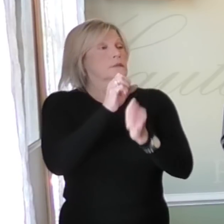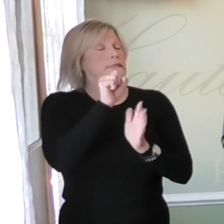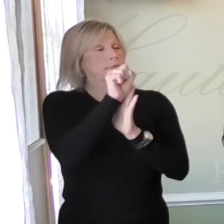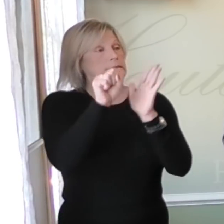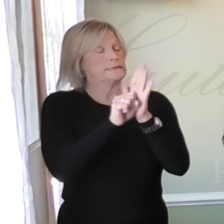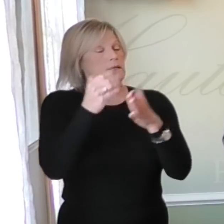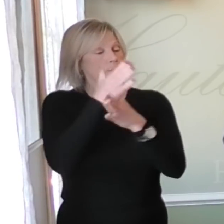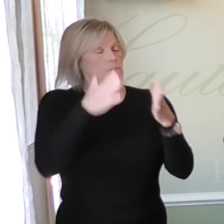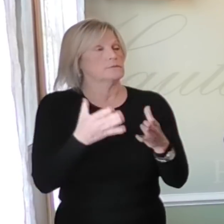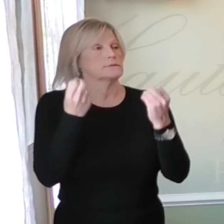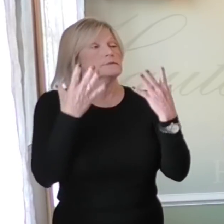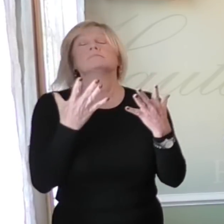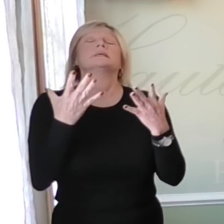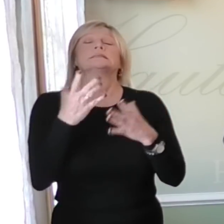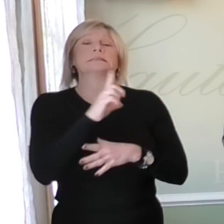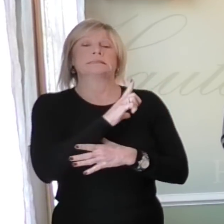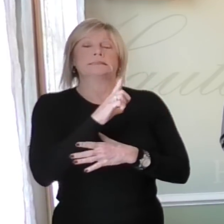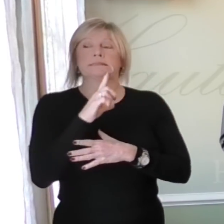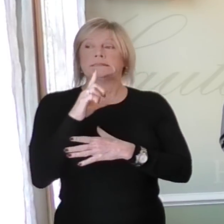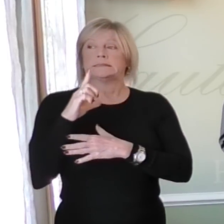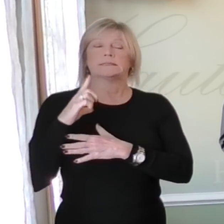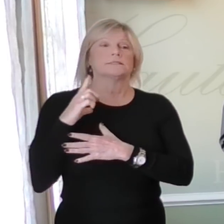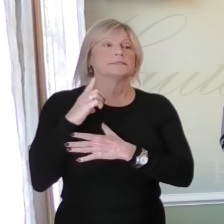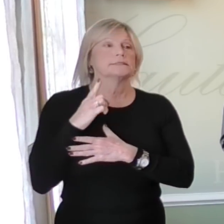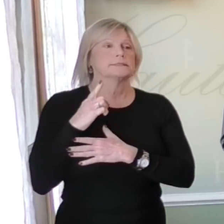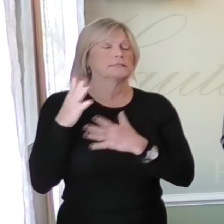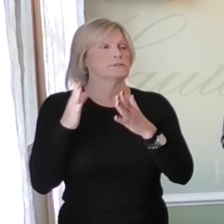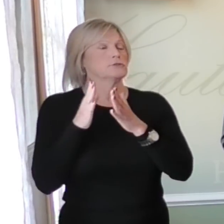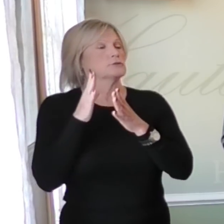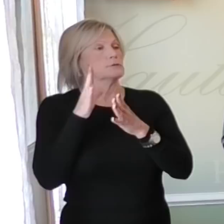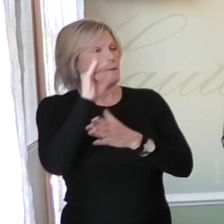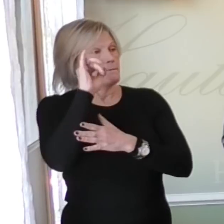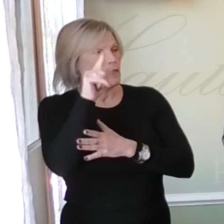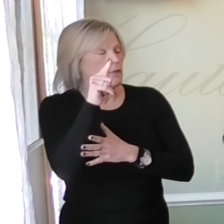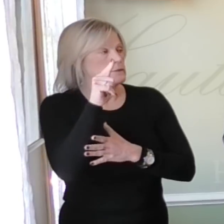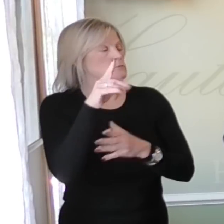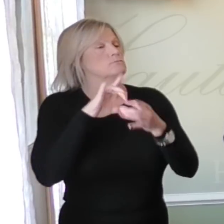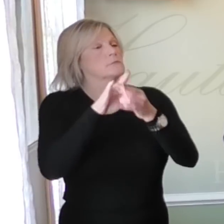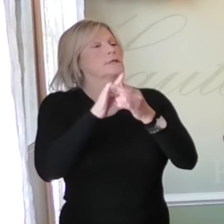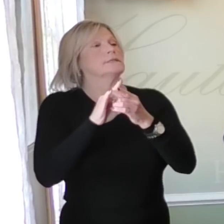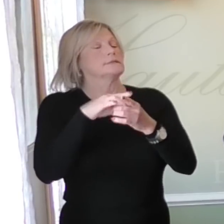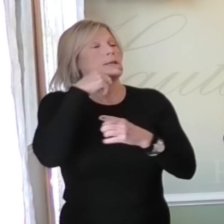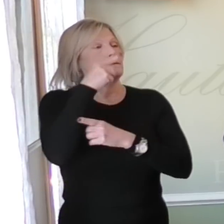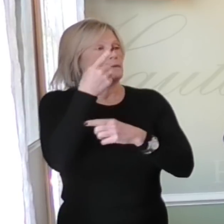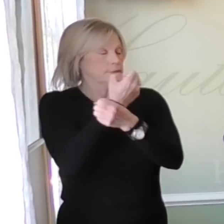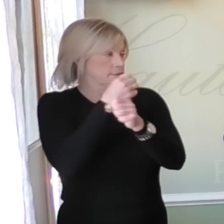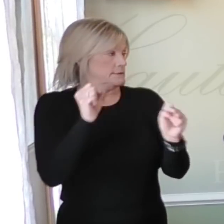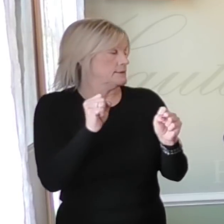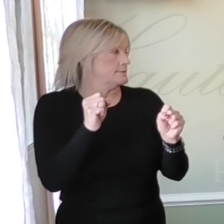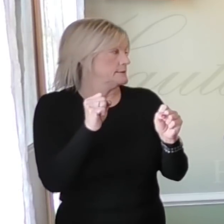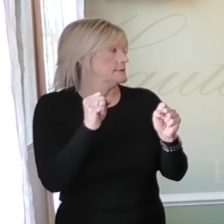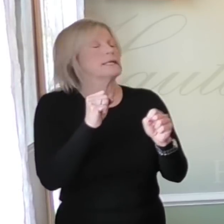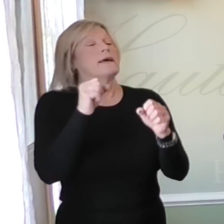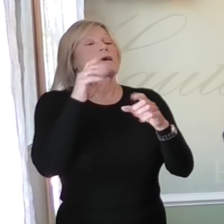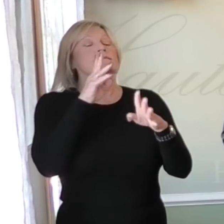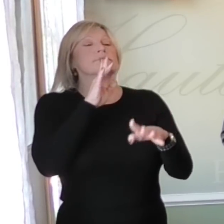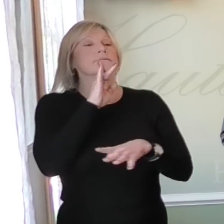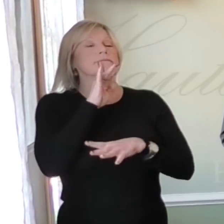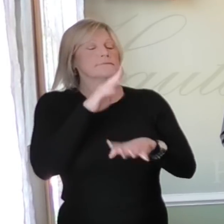several legislative initiatives related to flood mitigation and public safety. And I just want to personally